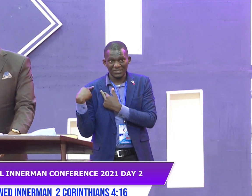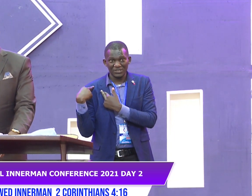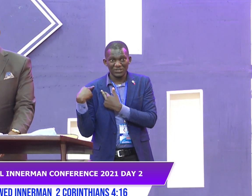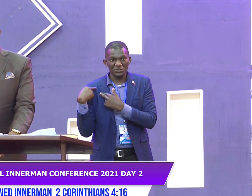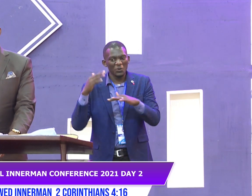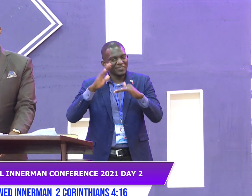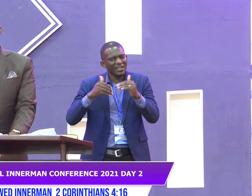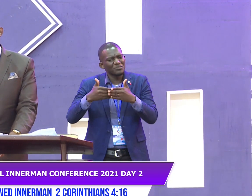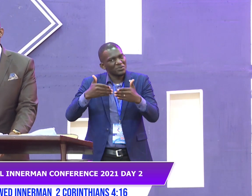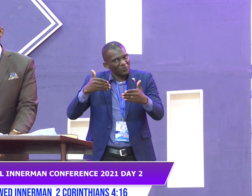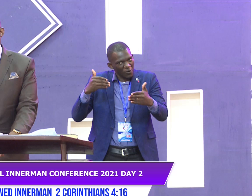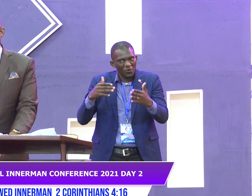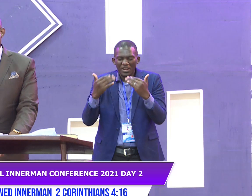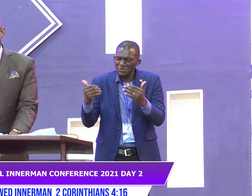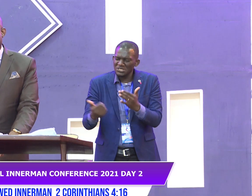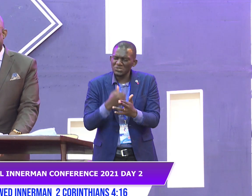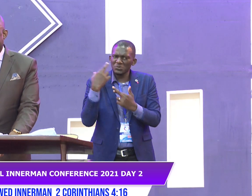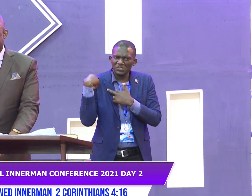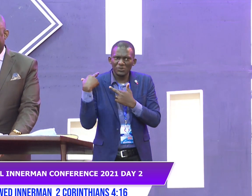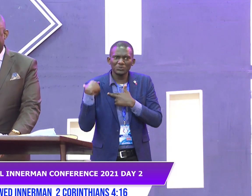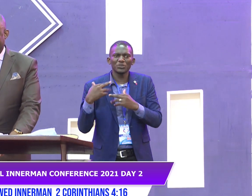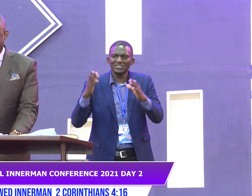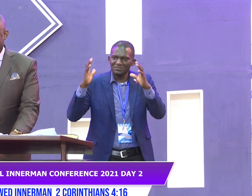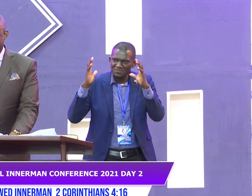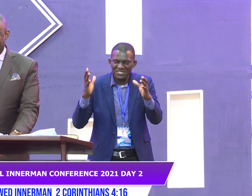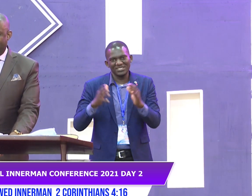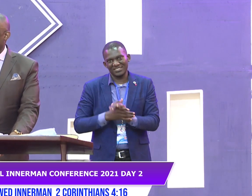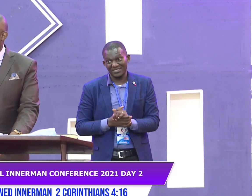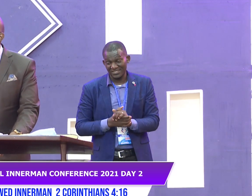role. More than that was existing before.